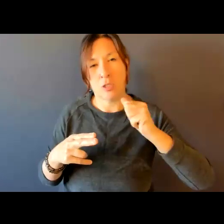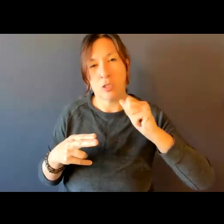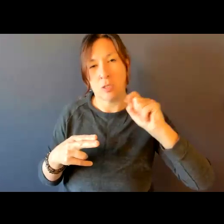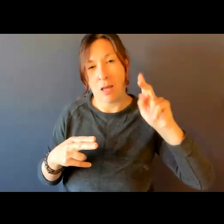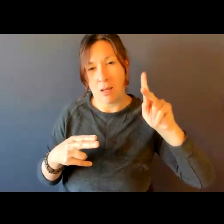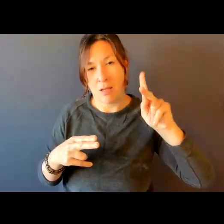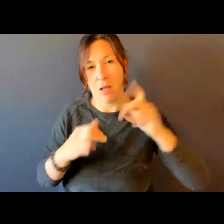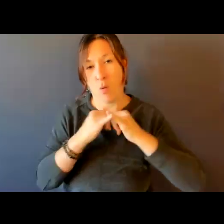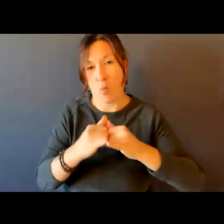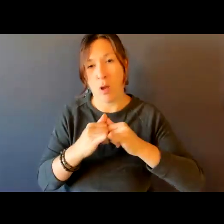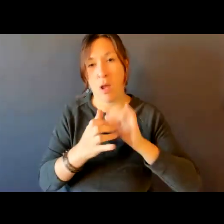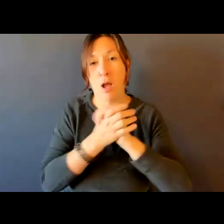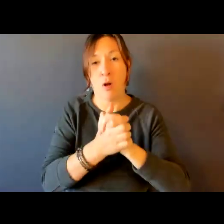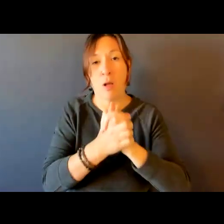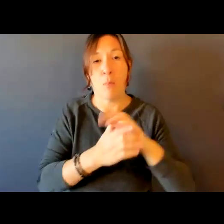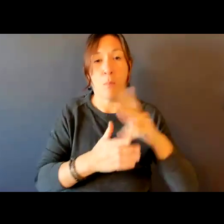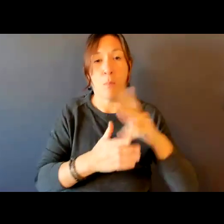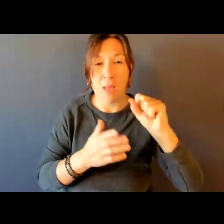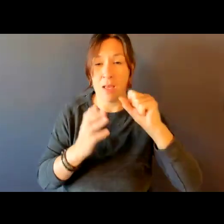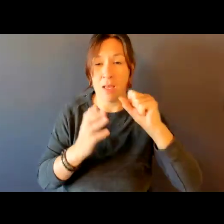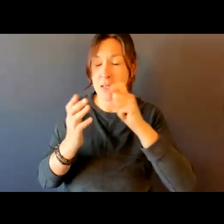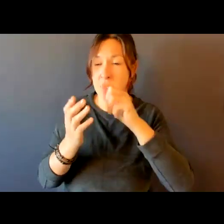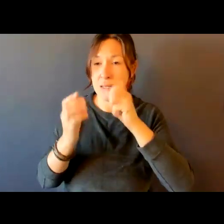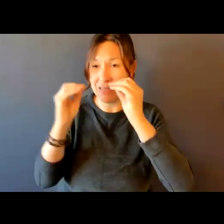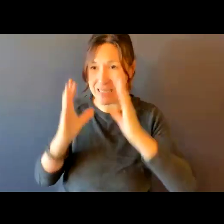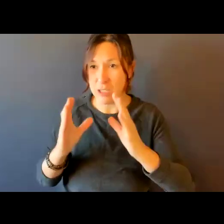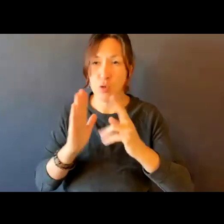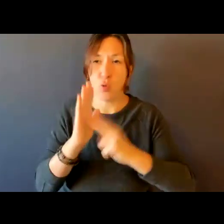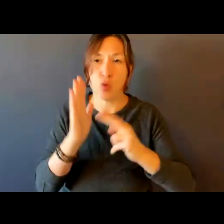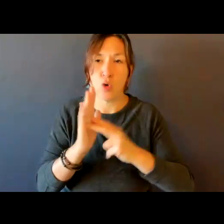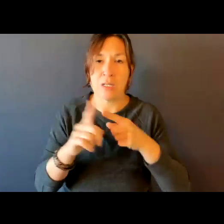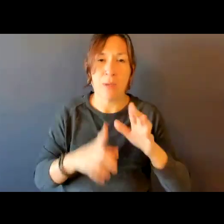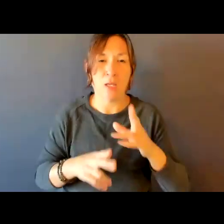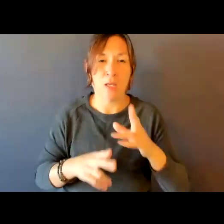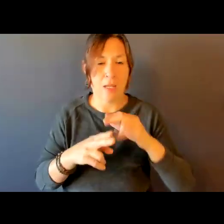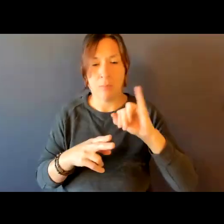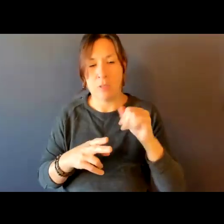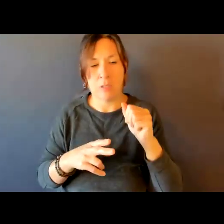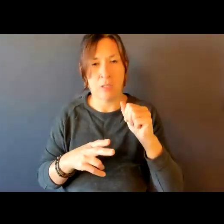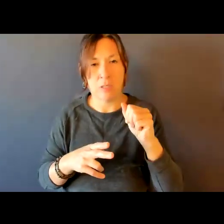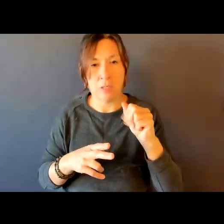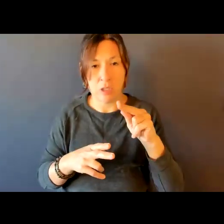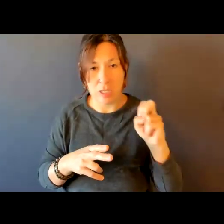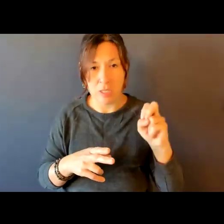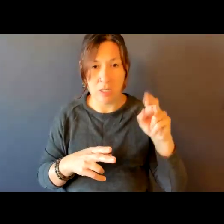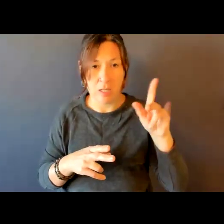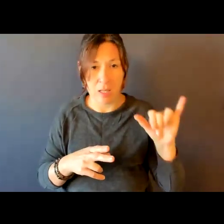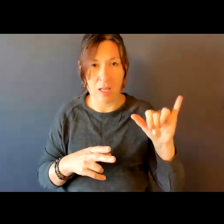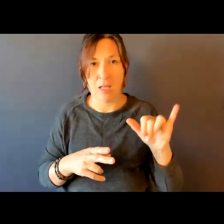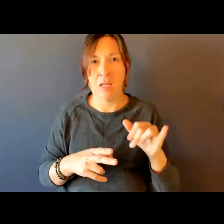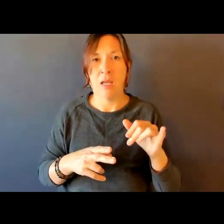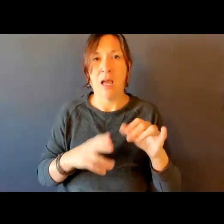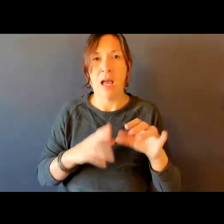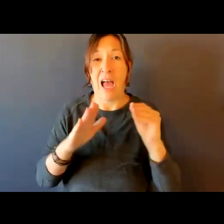to BPS teacher and reading specialist Jane Kelly, who was one of 11 city